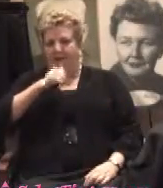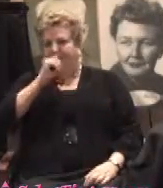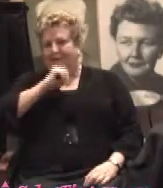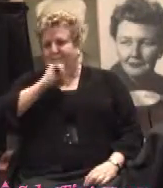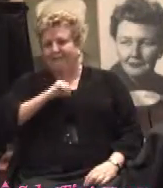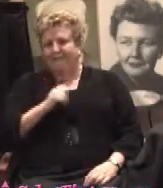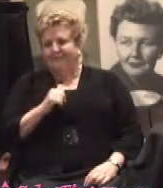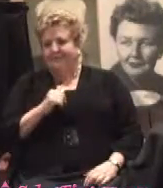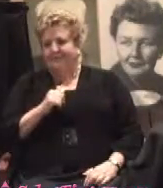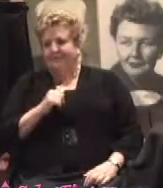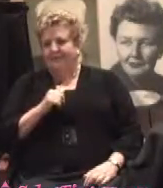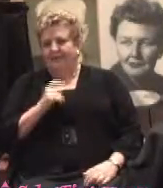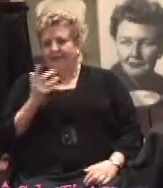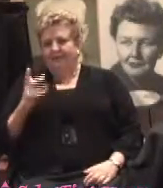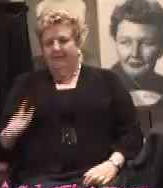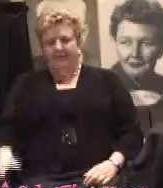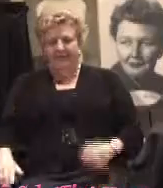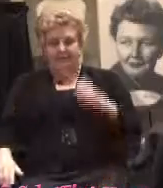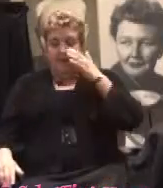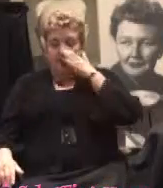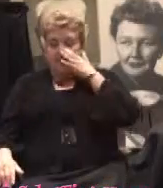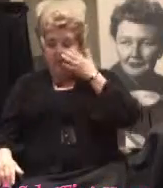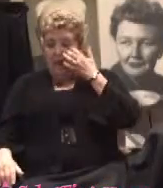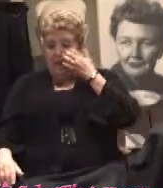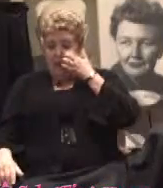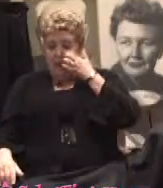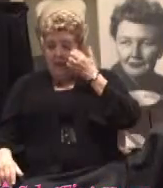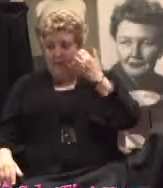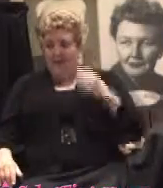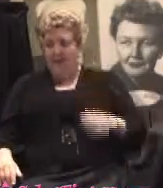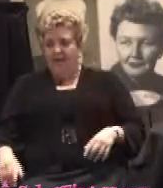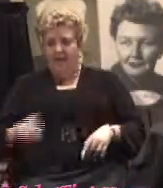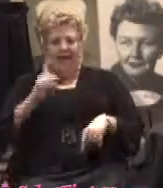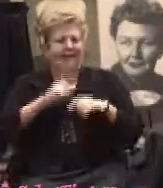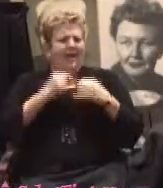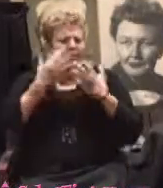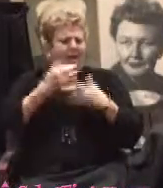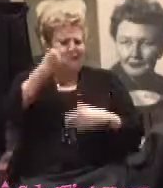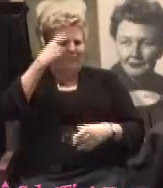UMass Amherst. That's where I ended up graduating from, and I can't even wait for a bus right.